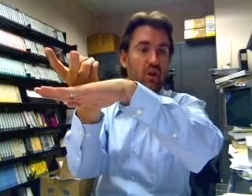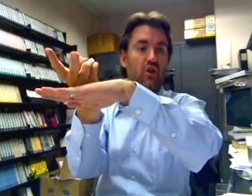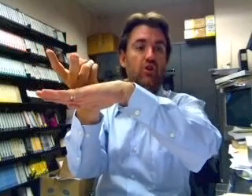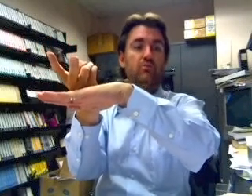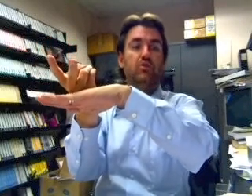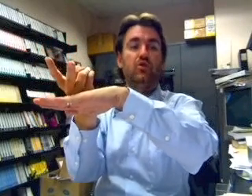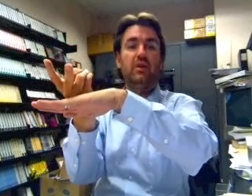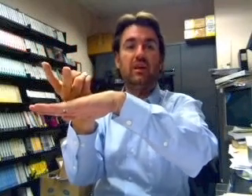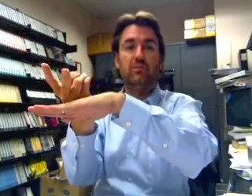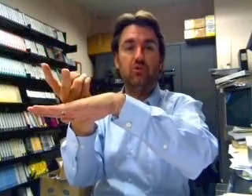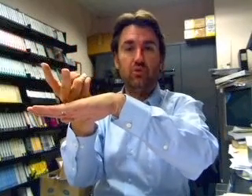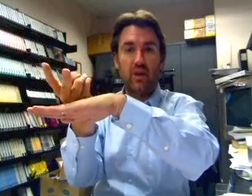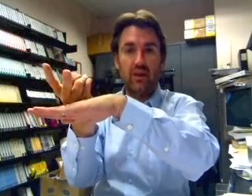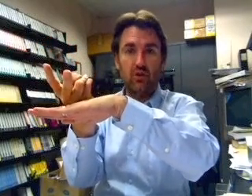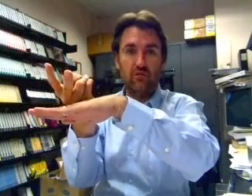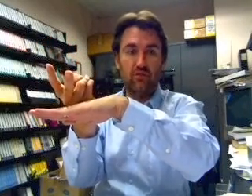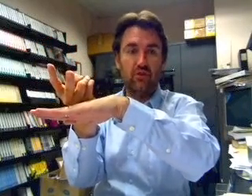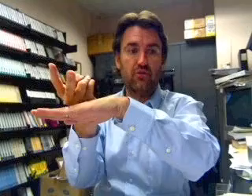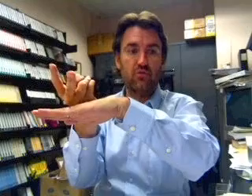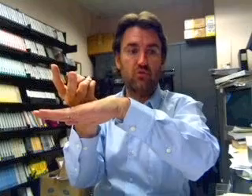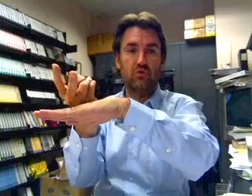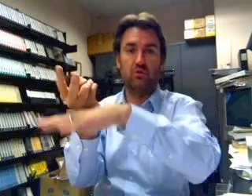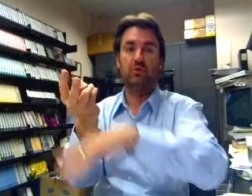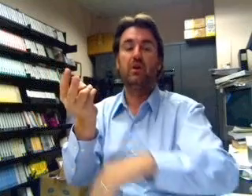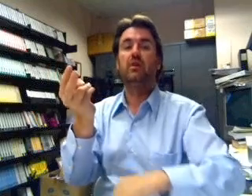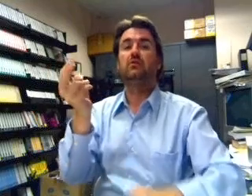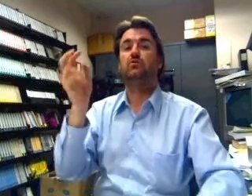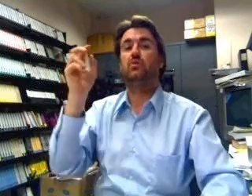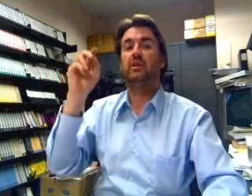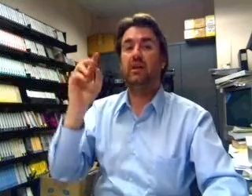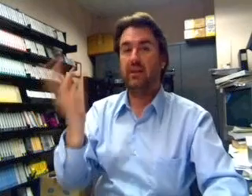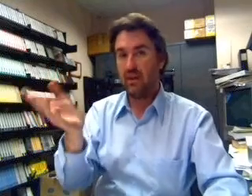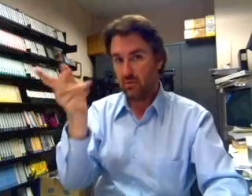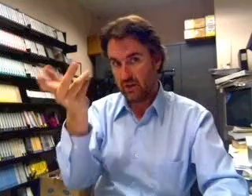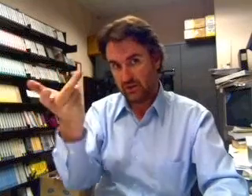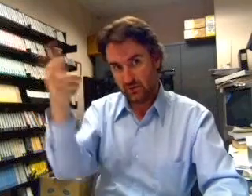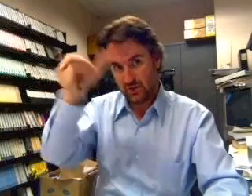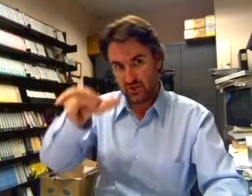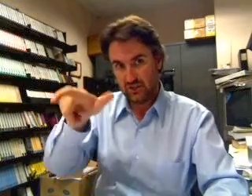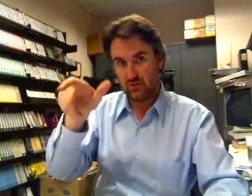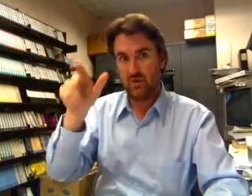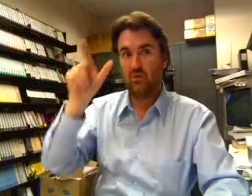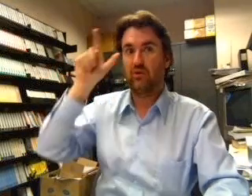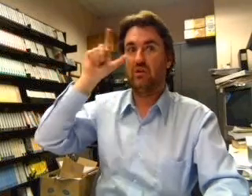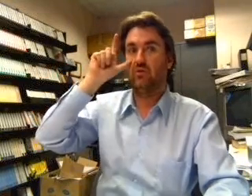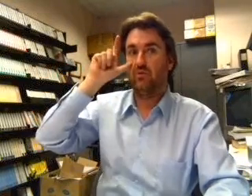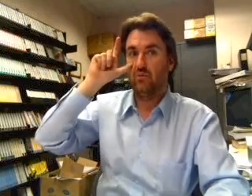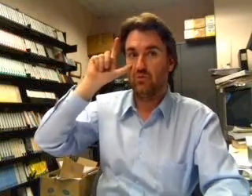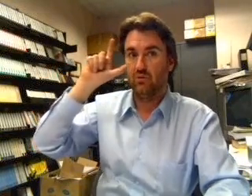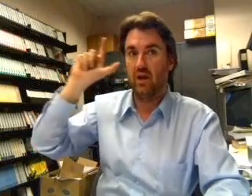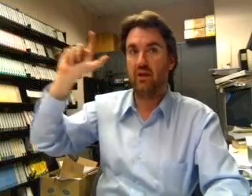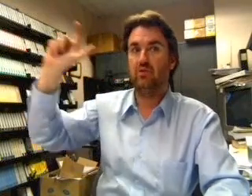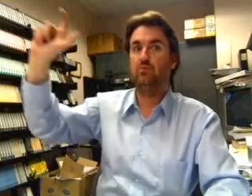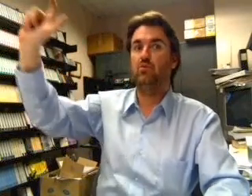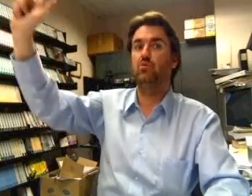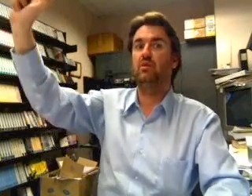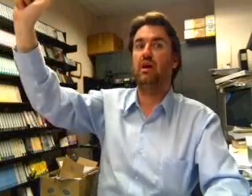Her beauty and moonlight overthrew you. So we're going to switch things around. We're going to put the